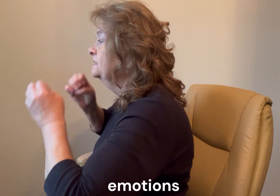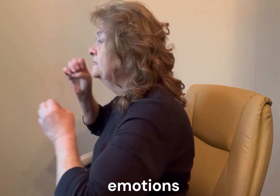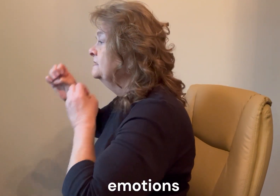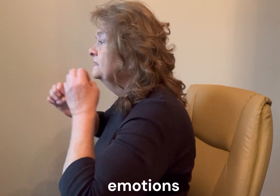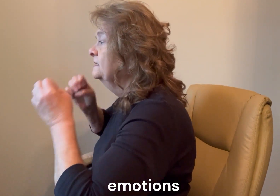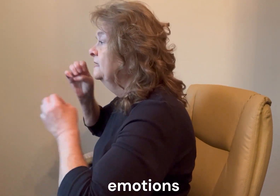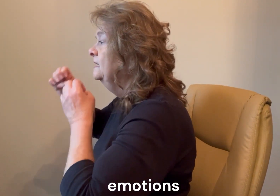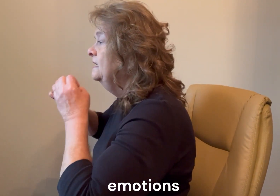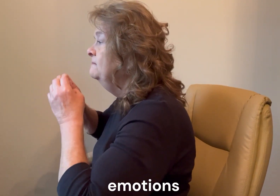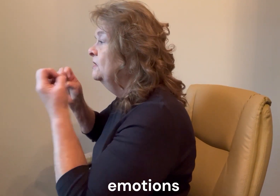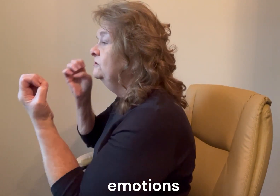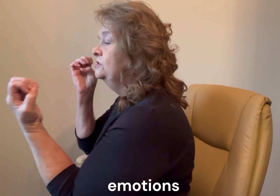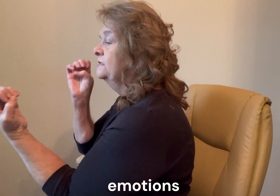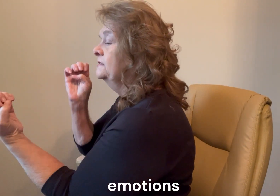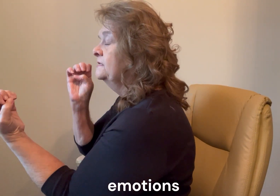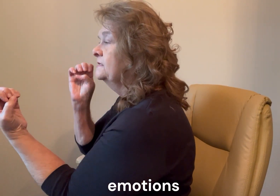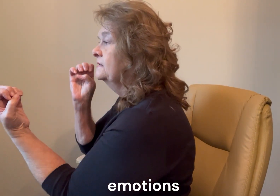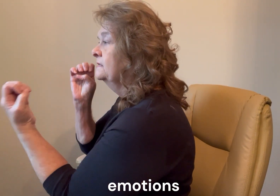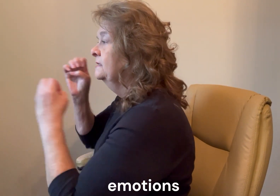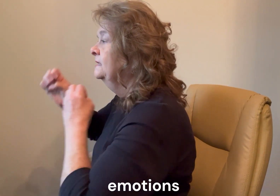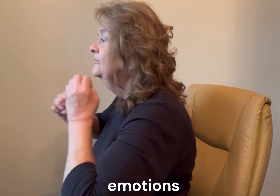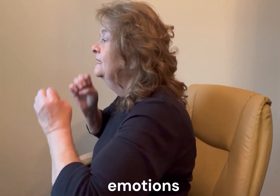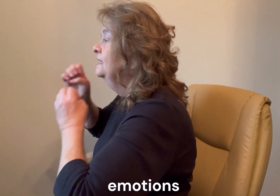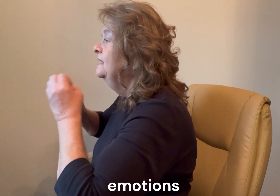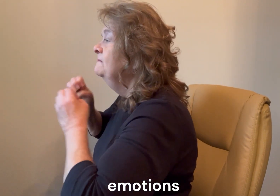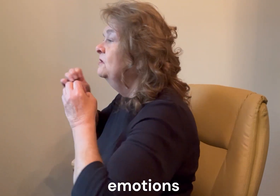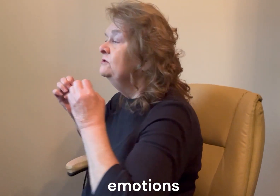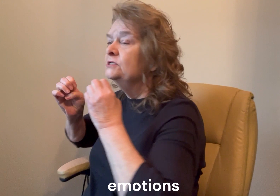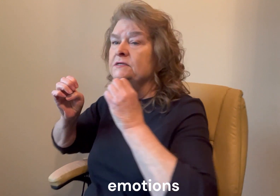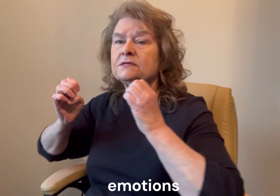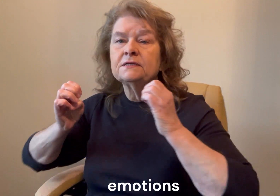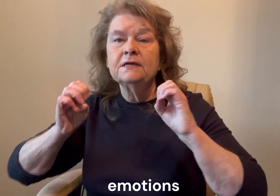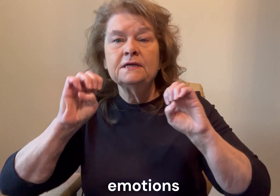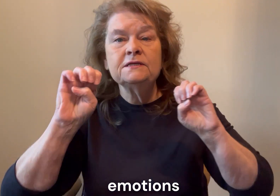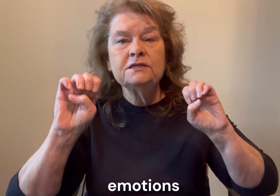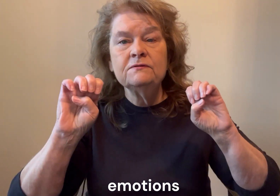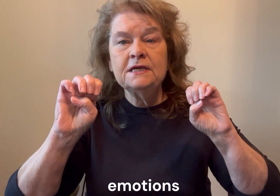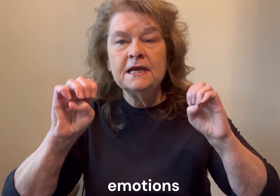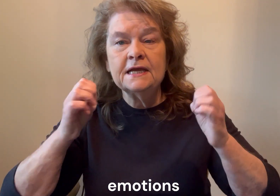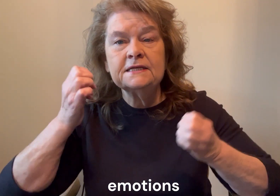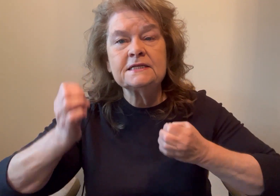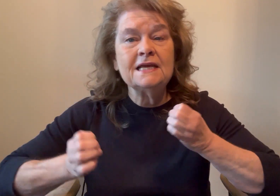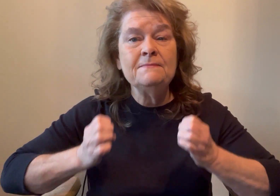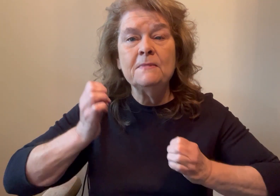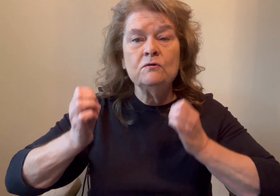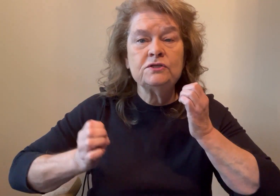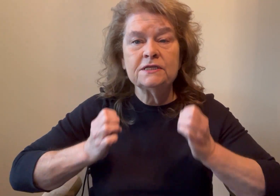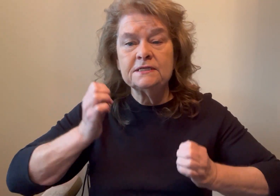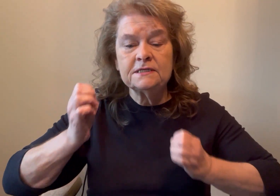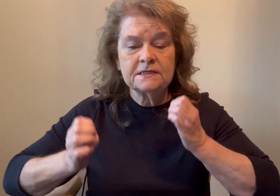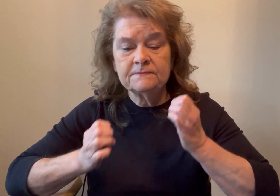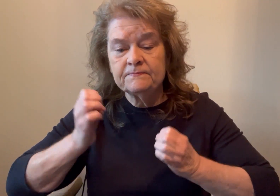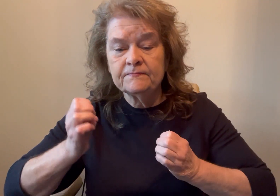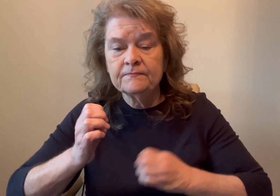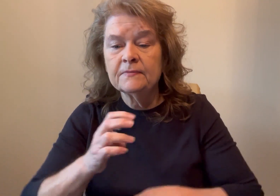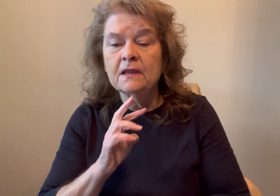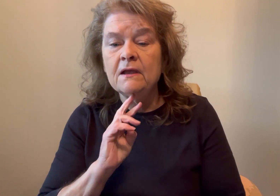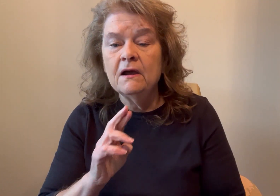Emotions, emotions, emotions. 2 E hands, emotions